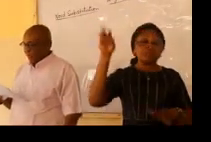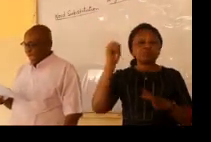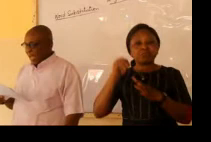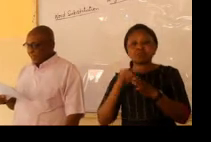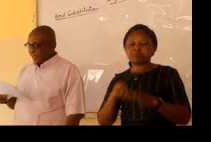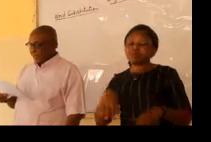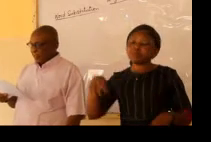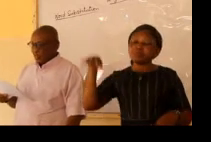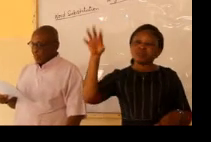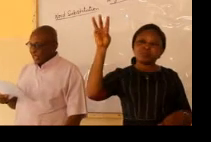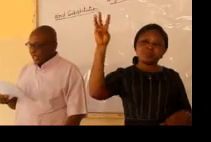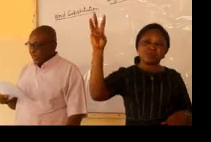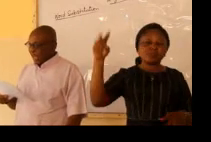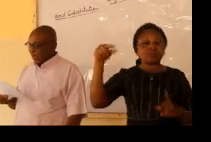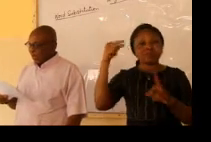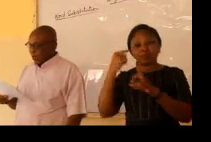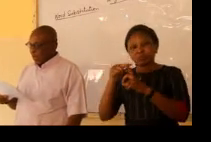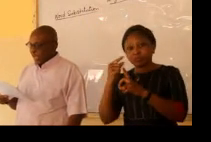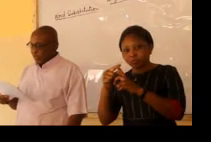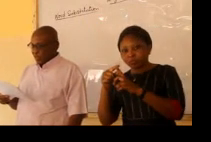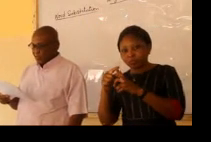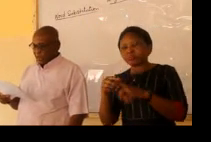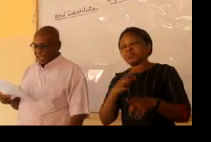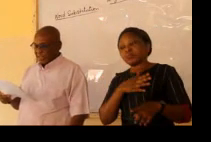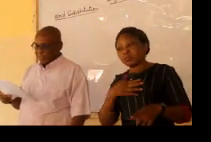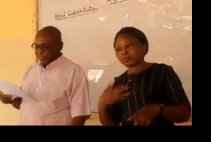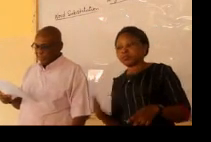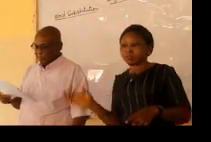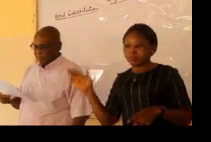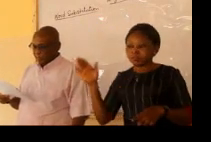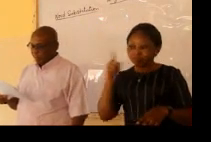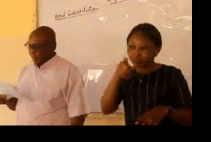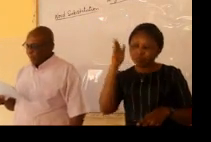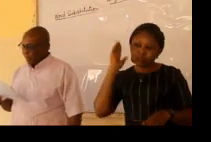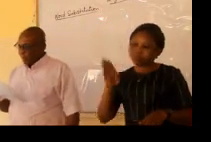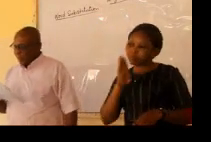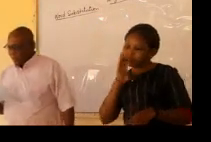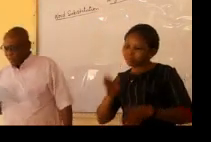you will be asked to give another word or phrase